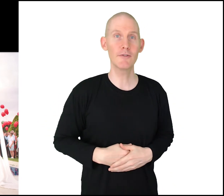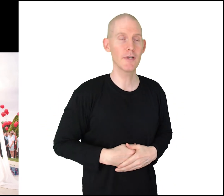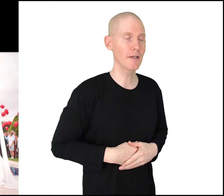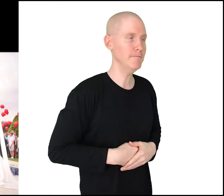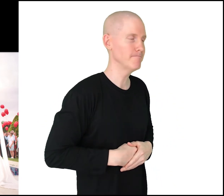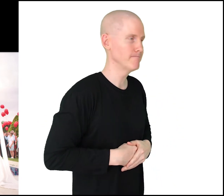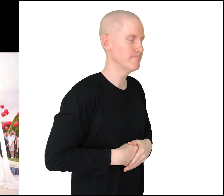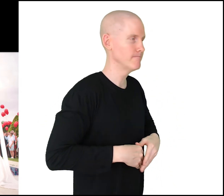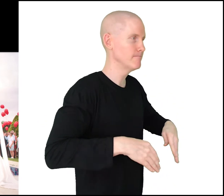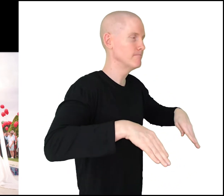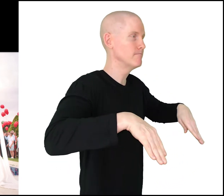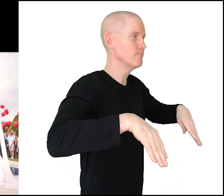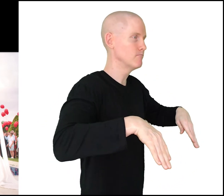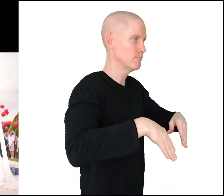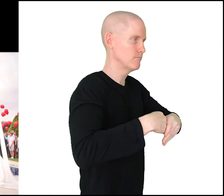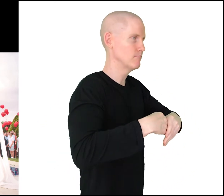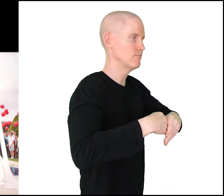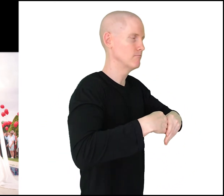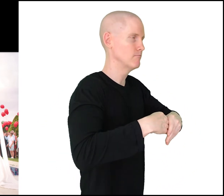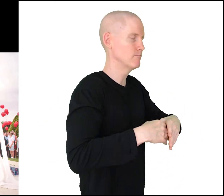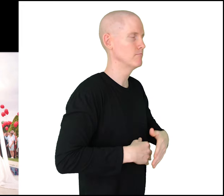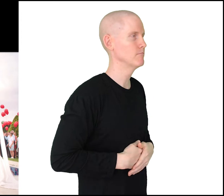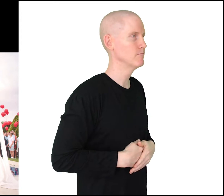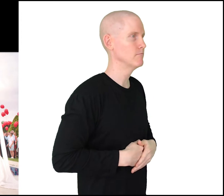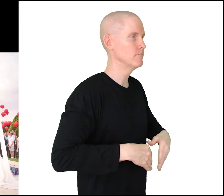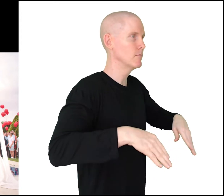From the other side.